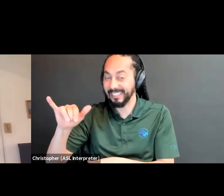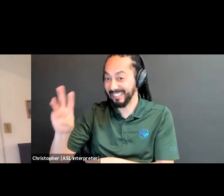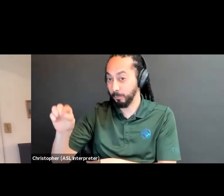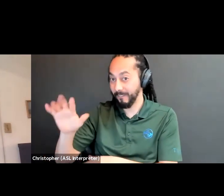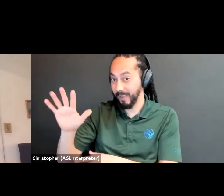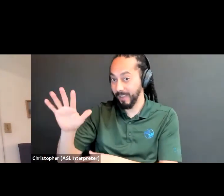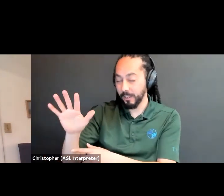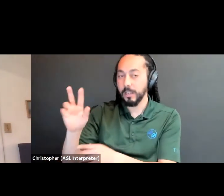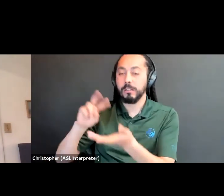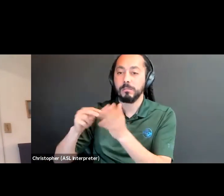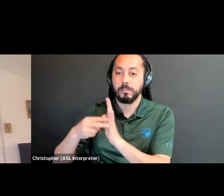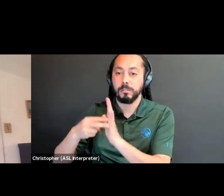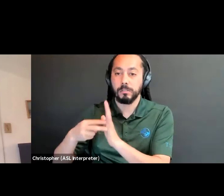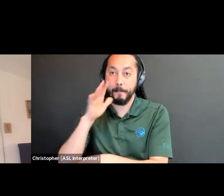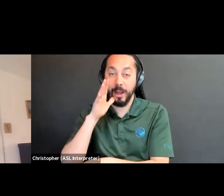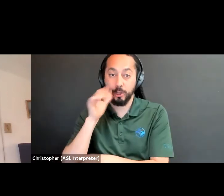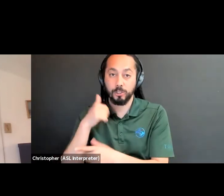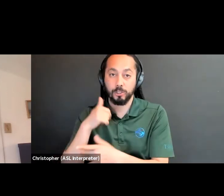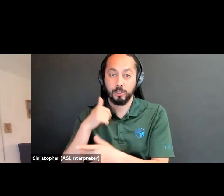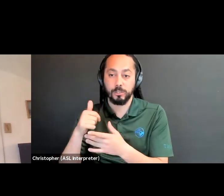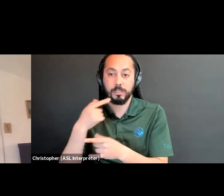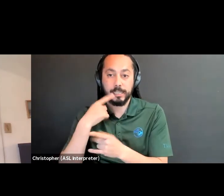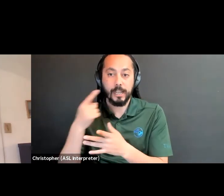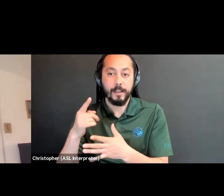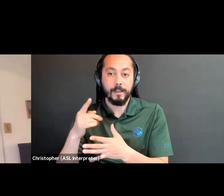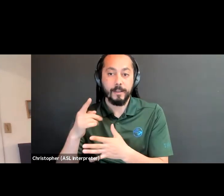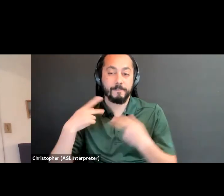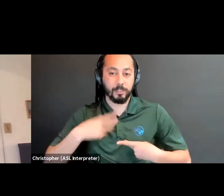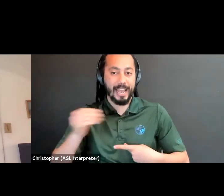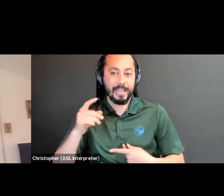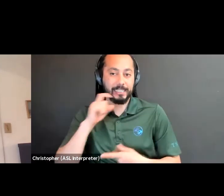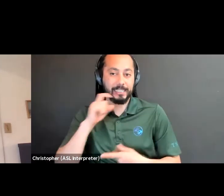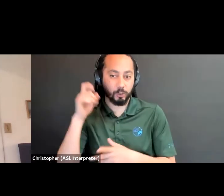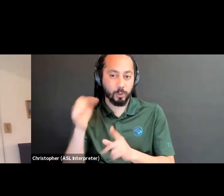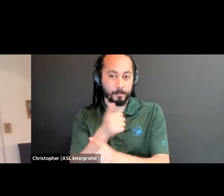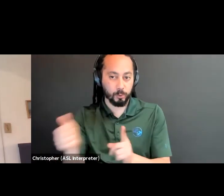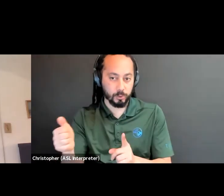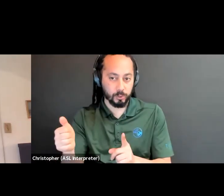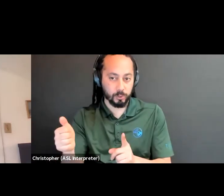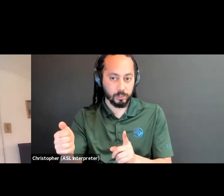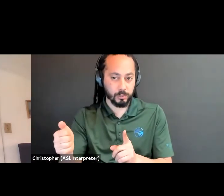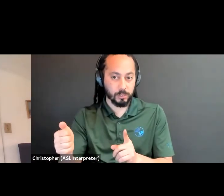cases where mothers alleged both child physical and sexual abuse, which for some reason seemed to be particularly toxic.